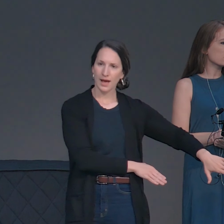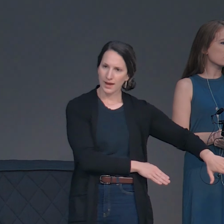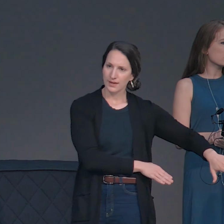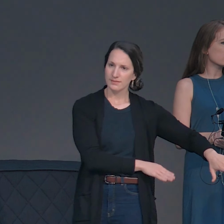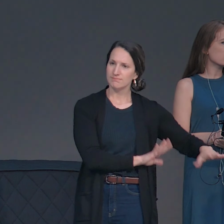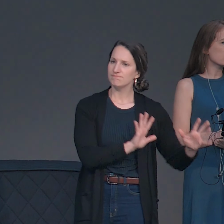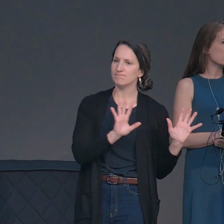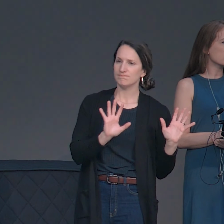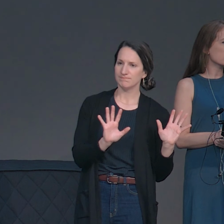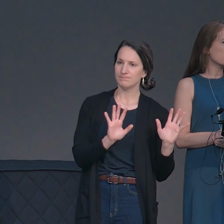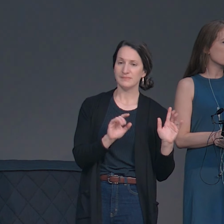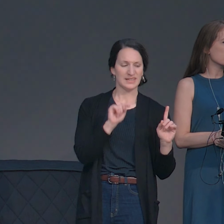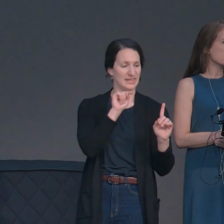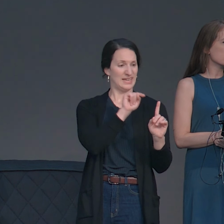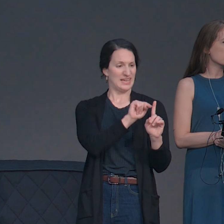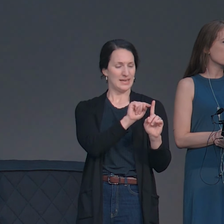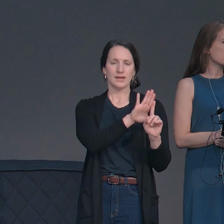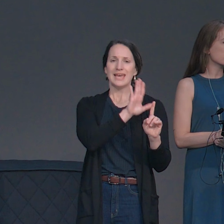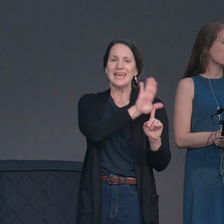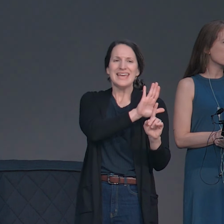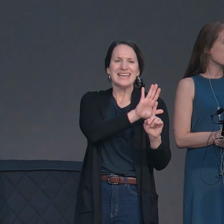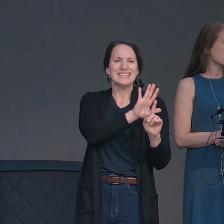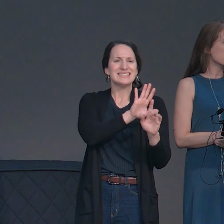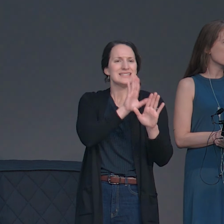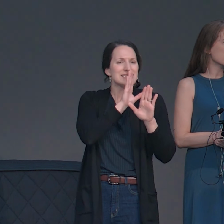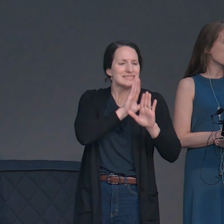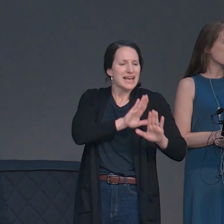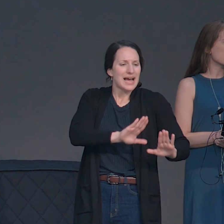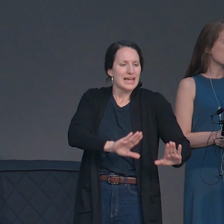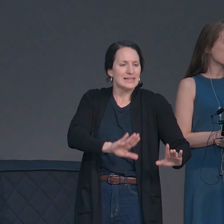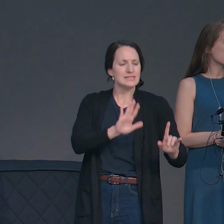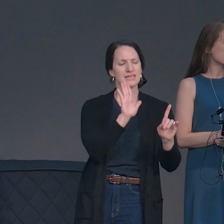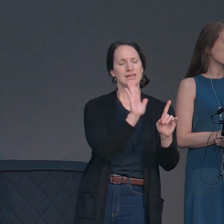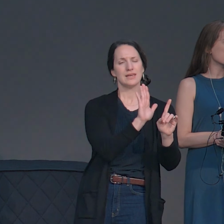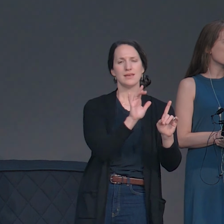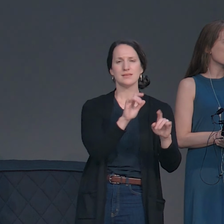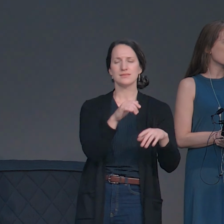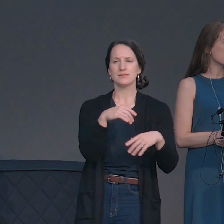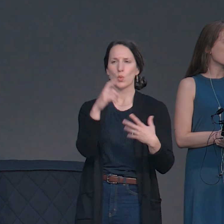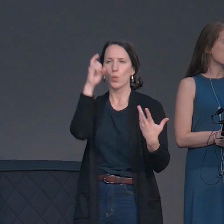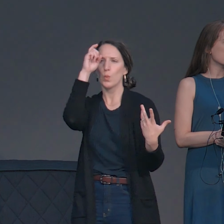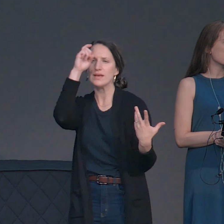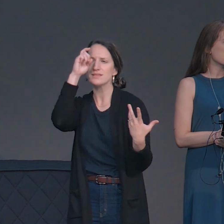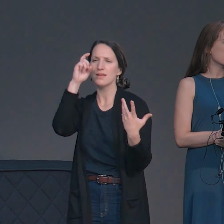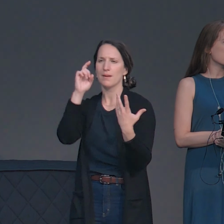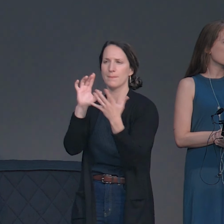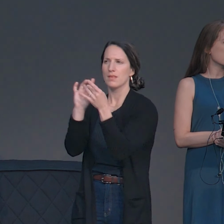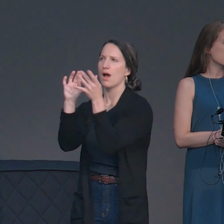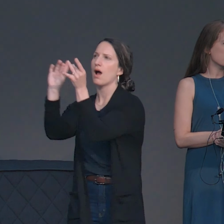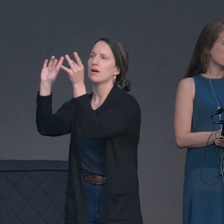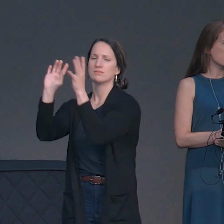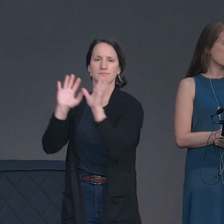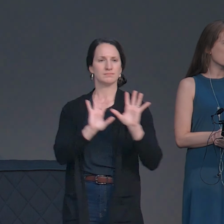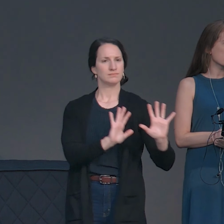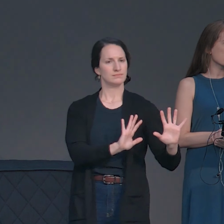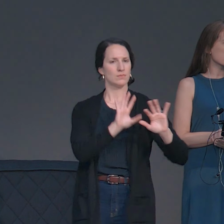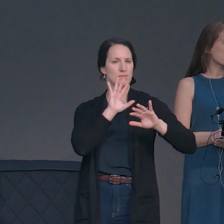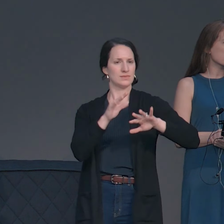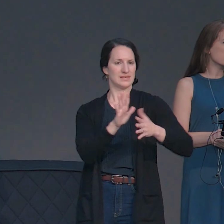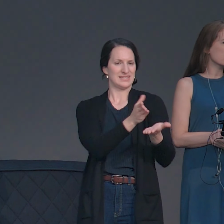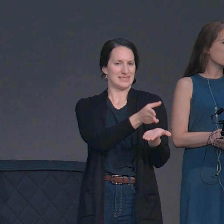his disposal, to silence his sharp and eloquent tongue, to endure the desertion and betrayal